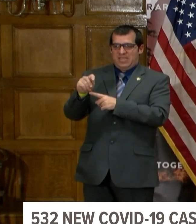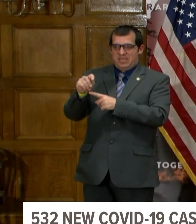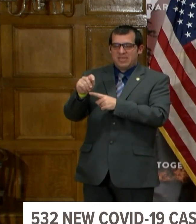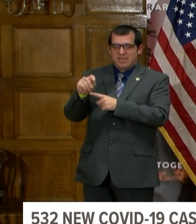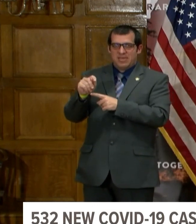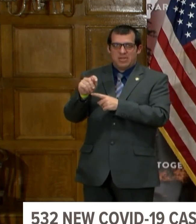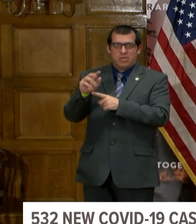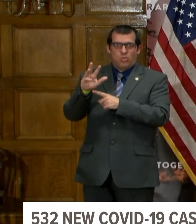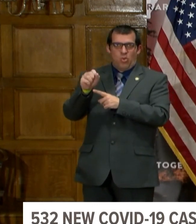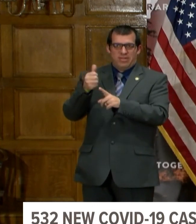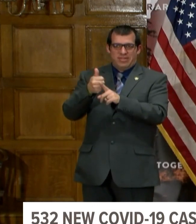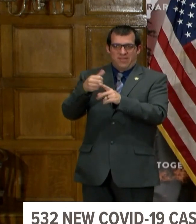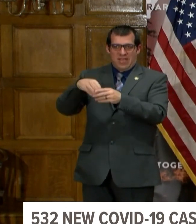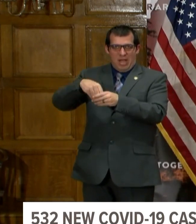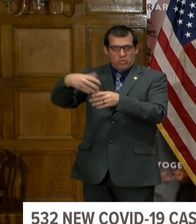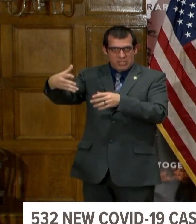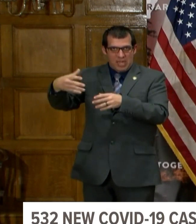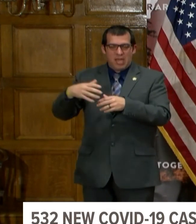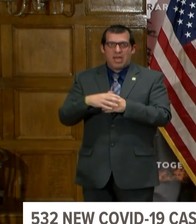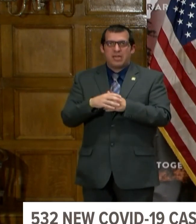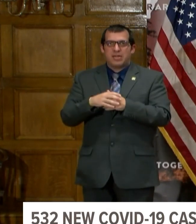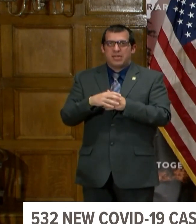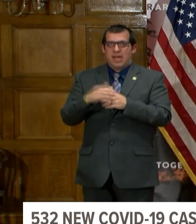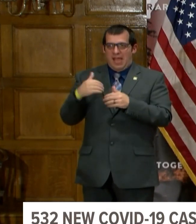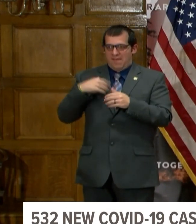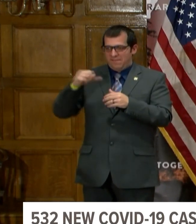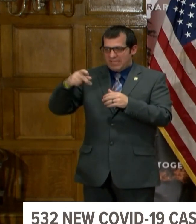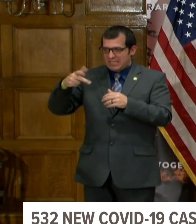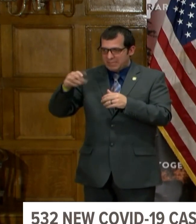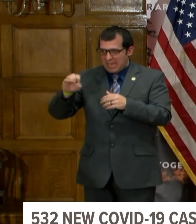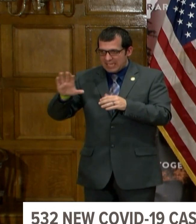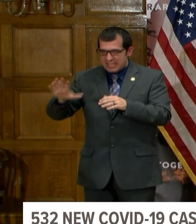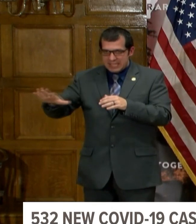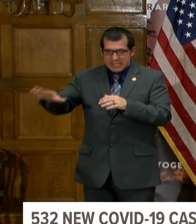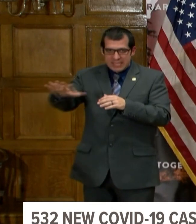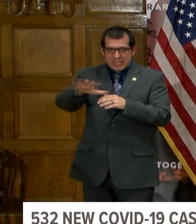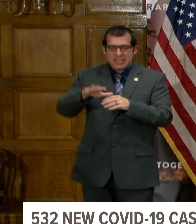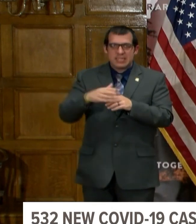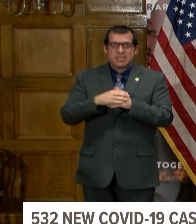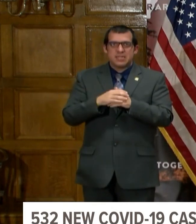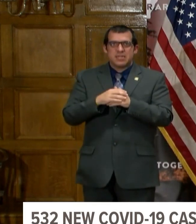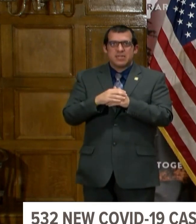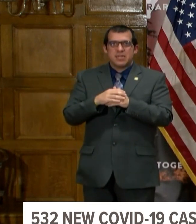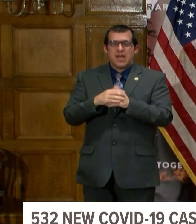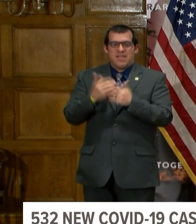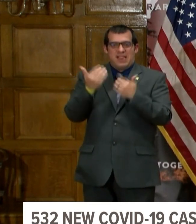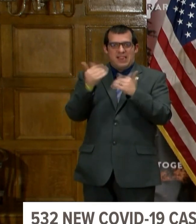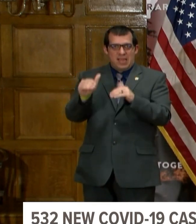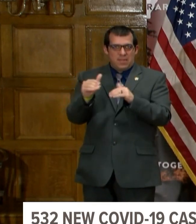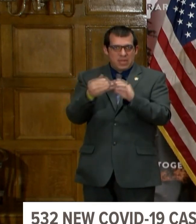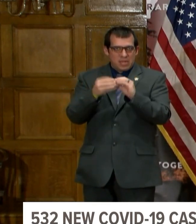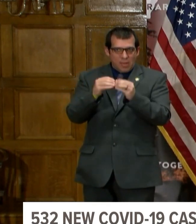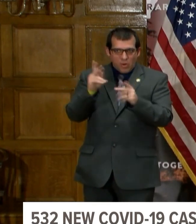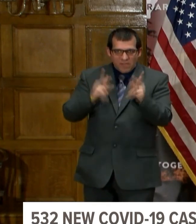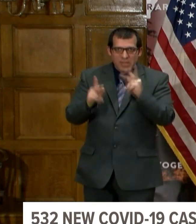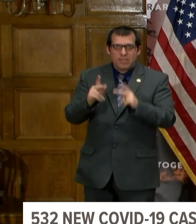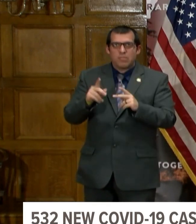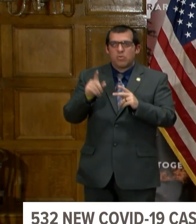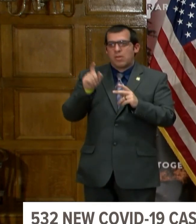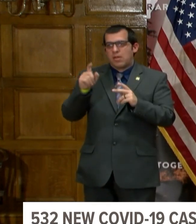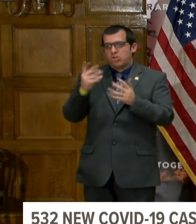it was outside, it was spaced out, it was limited number of people, there was